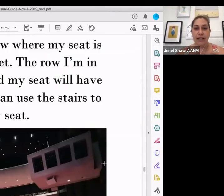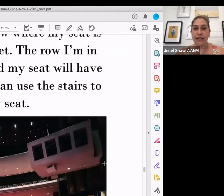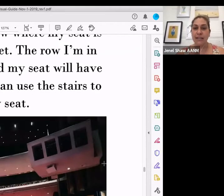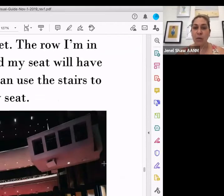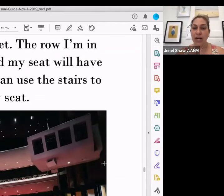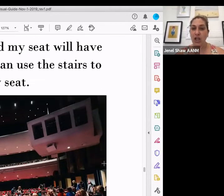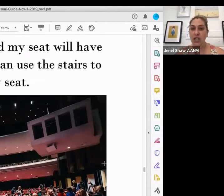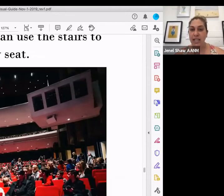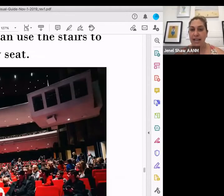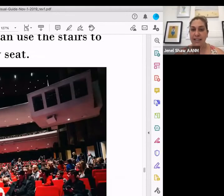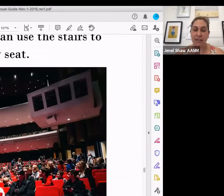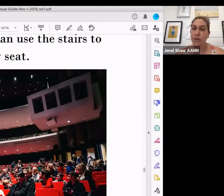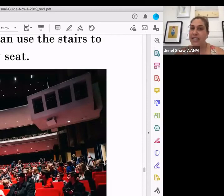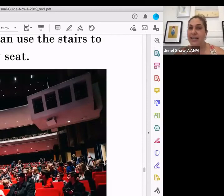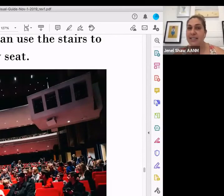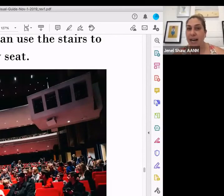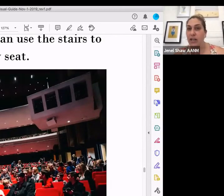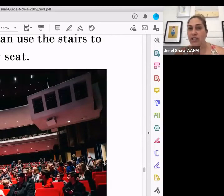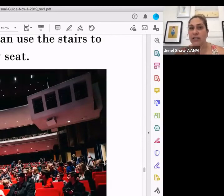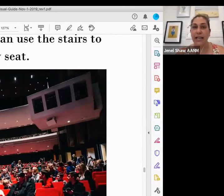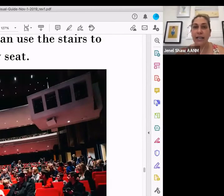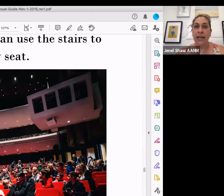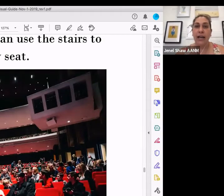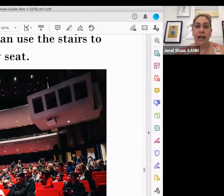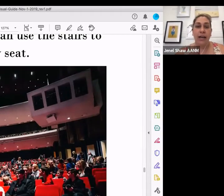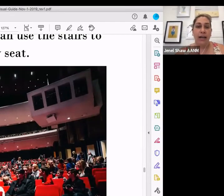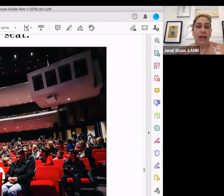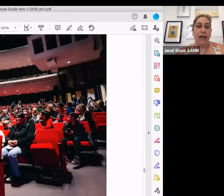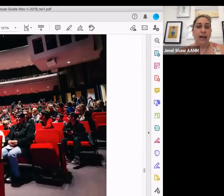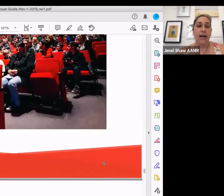Seating, this is what it looks like. This is what the inside looks like.